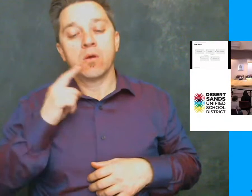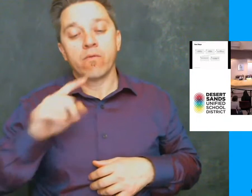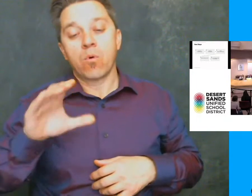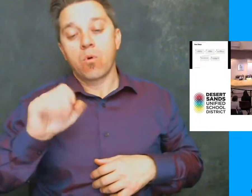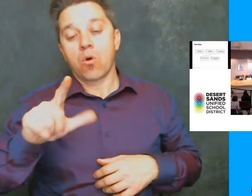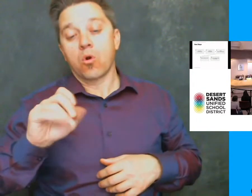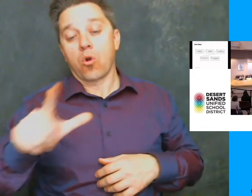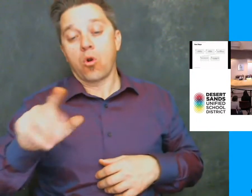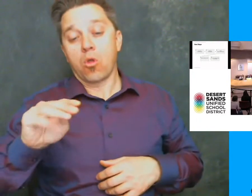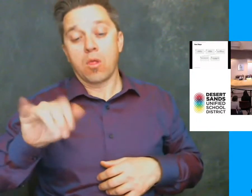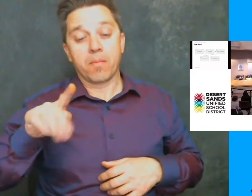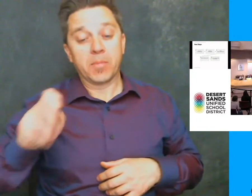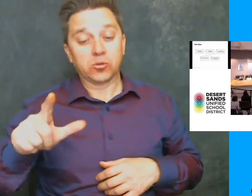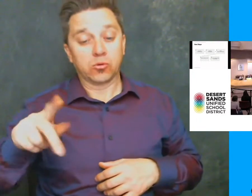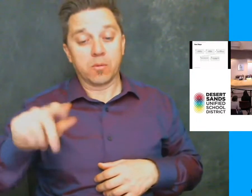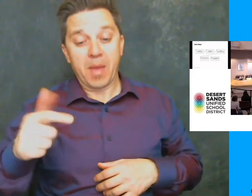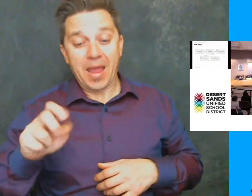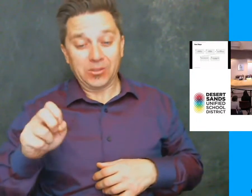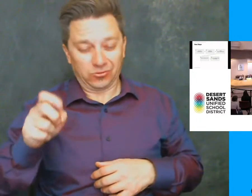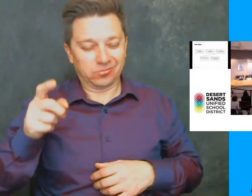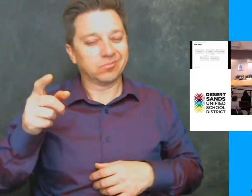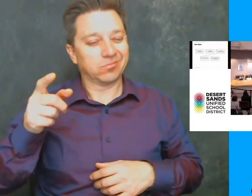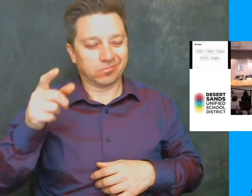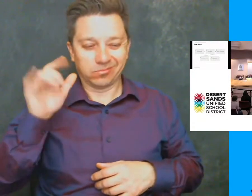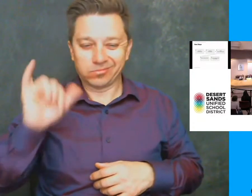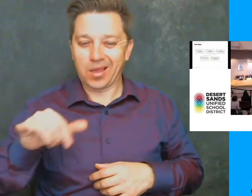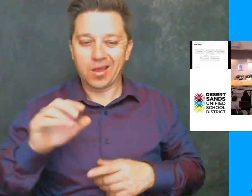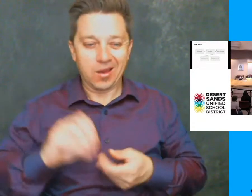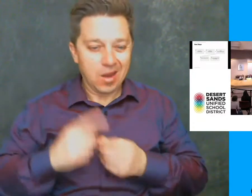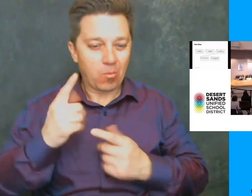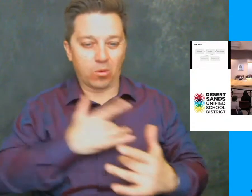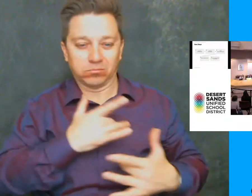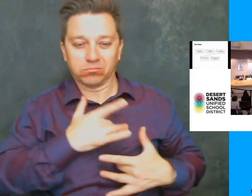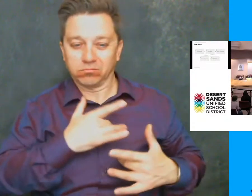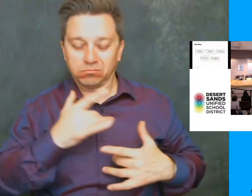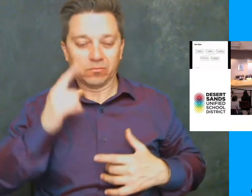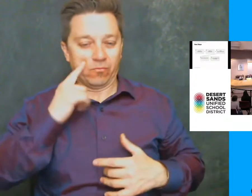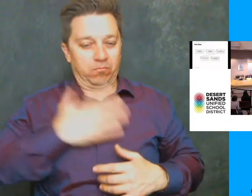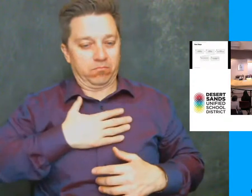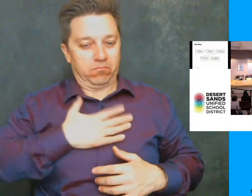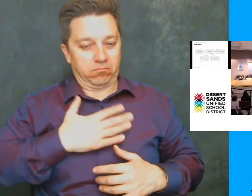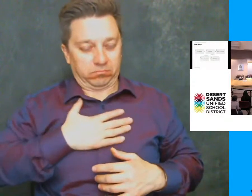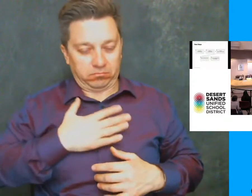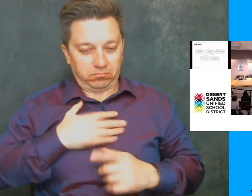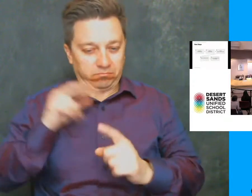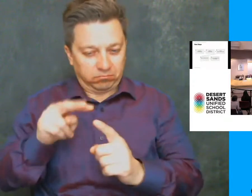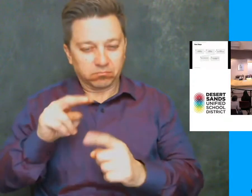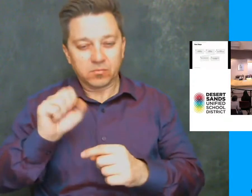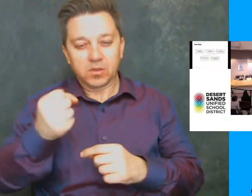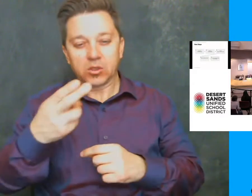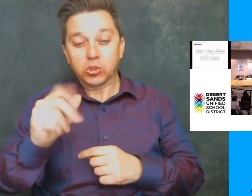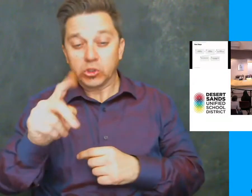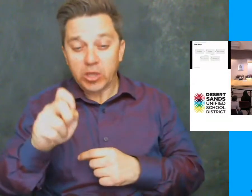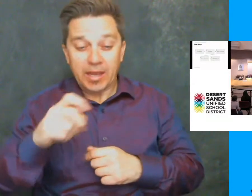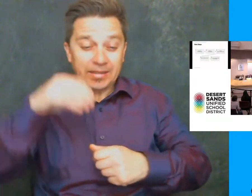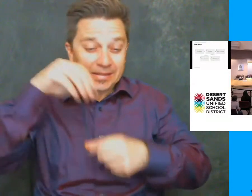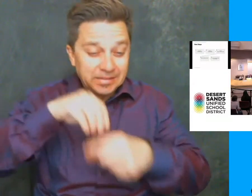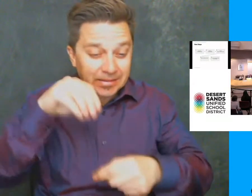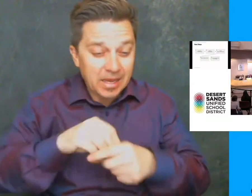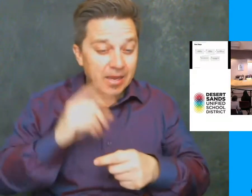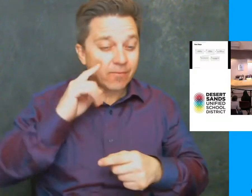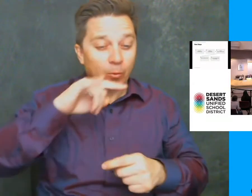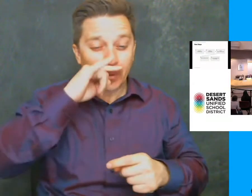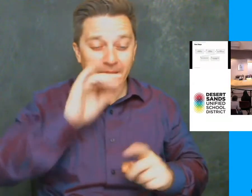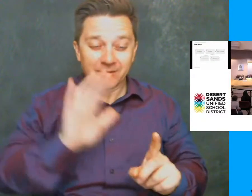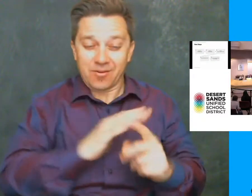ideas, those are the number one topic in my book, is the shade inside for the kids to get, for their